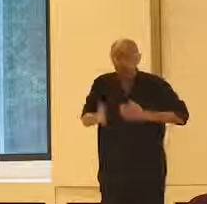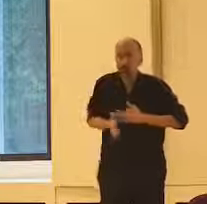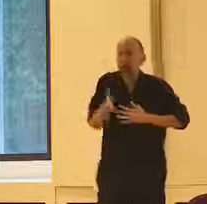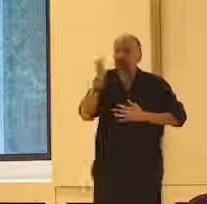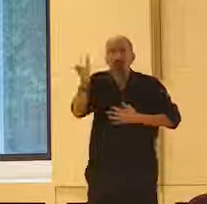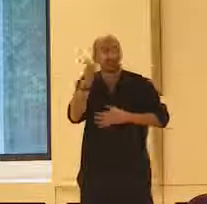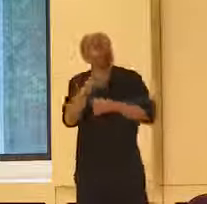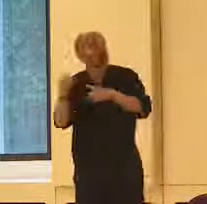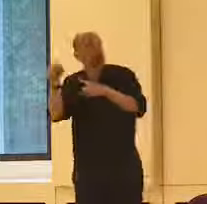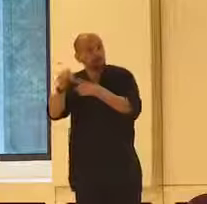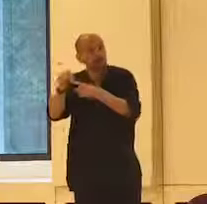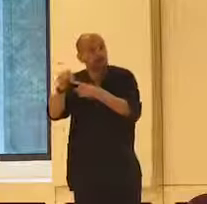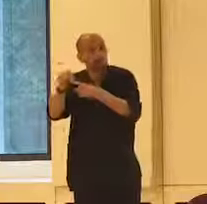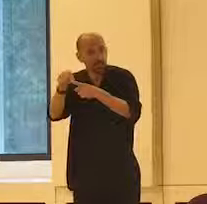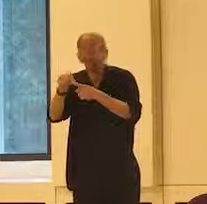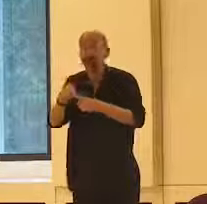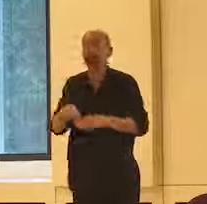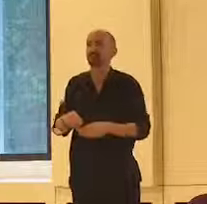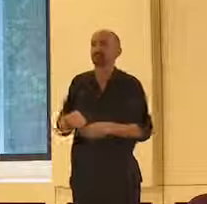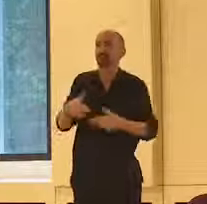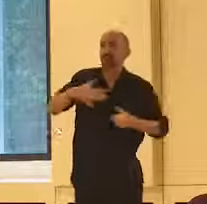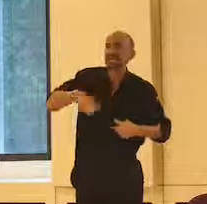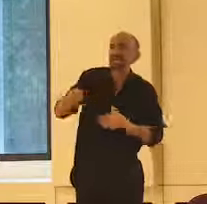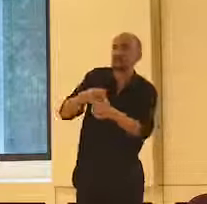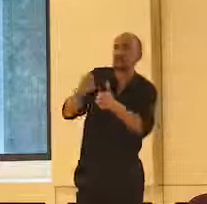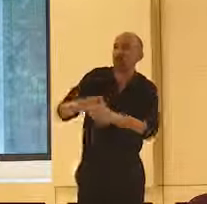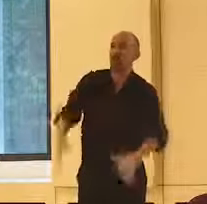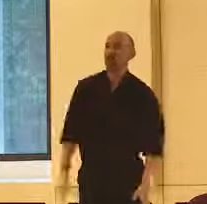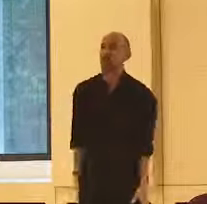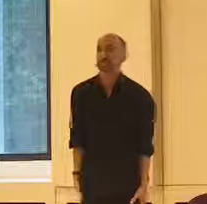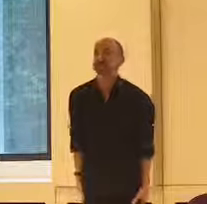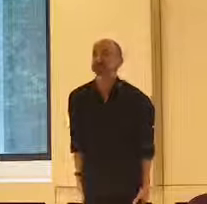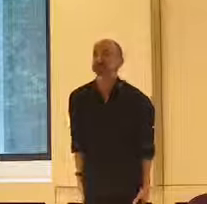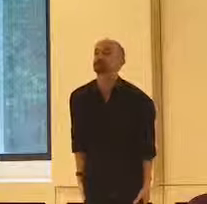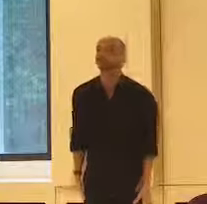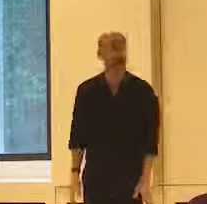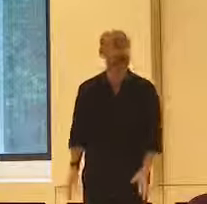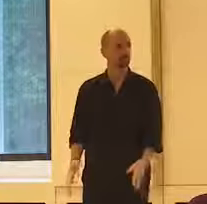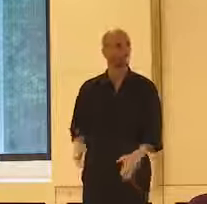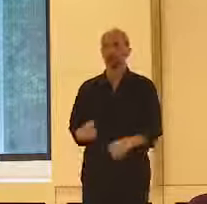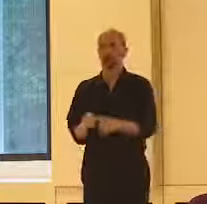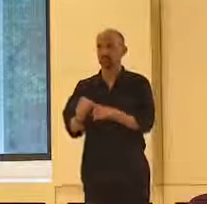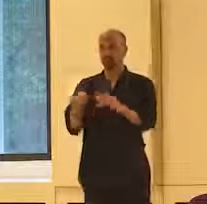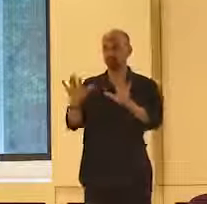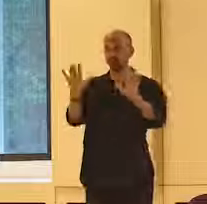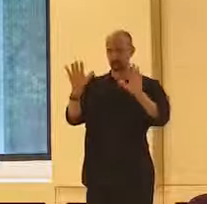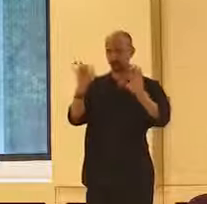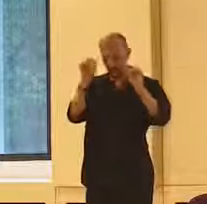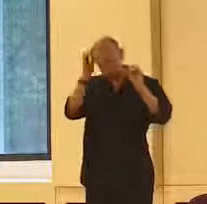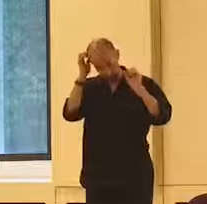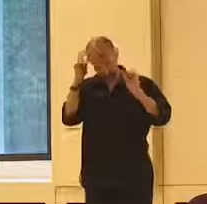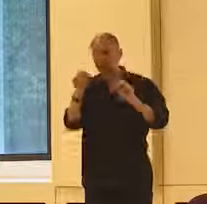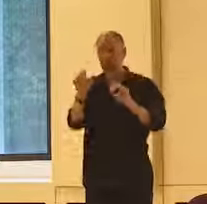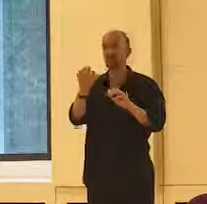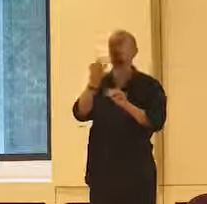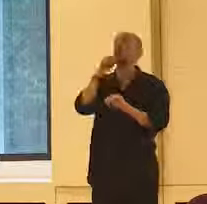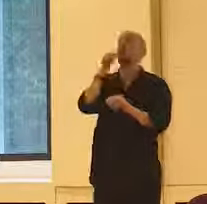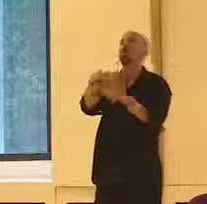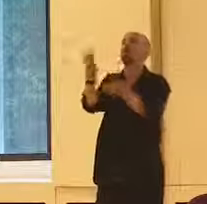and when a deaf person becomes ill and goes to the GP, says, I need an appointment, the GP